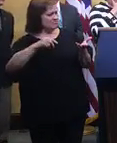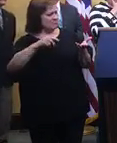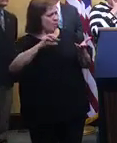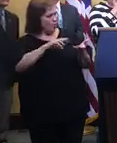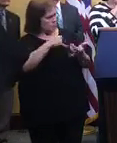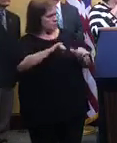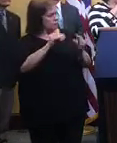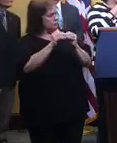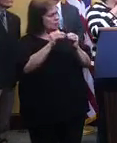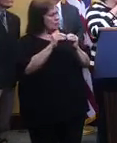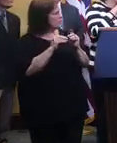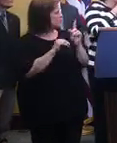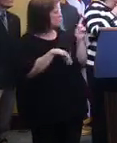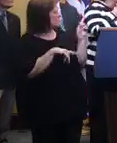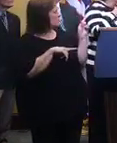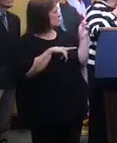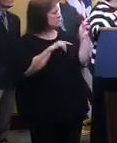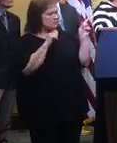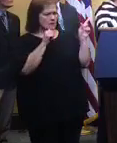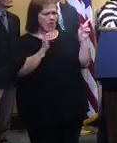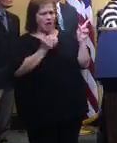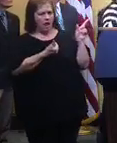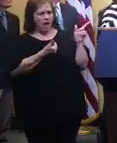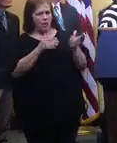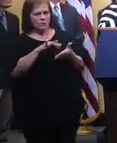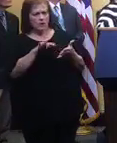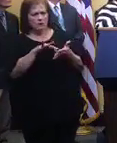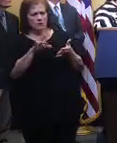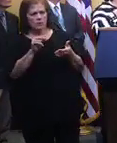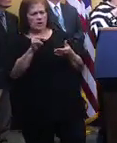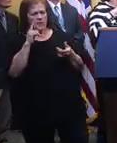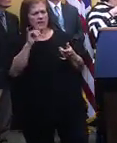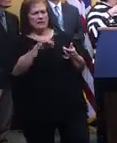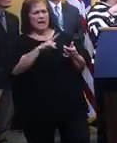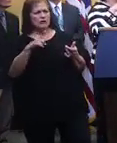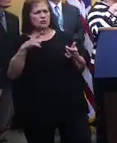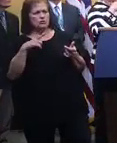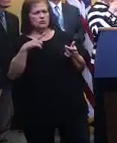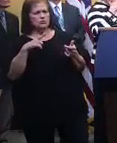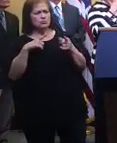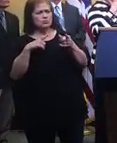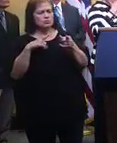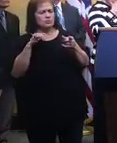exploring? It wasn't our study. It was I think the state asked for it. That was